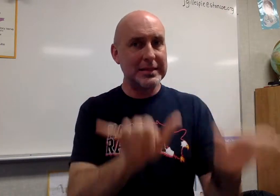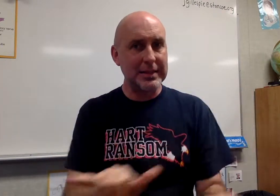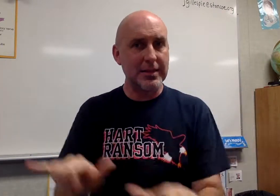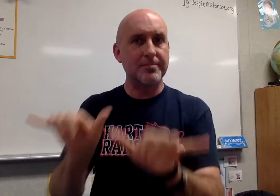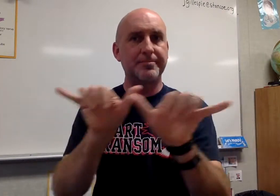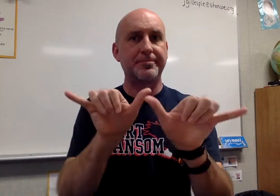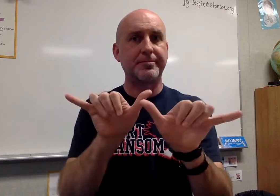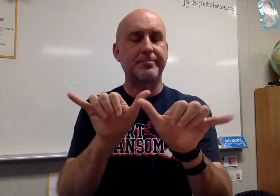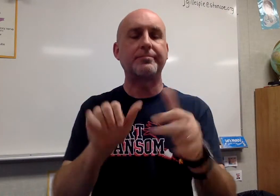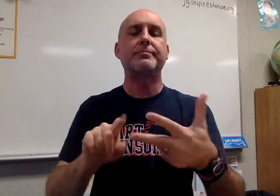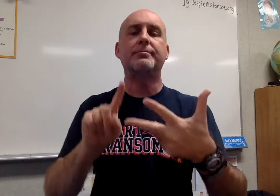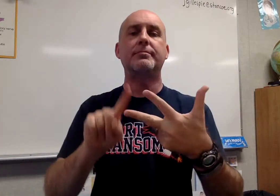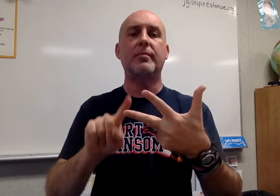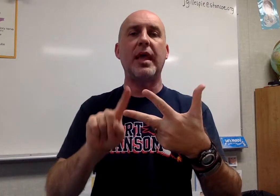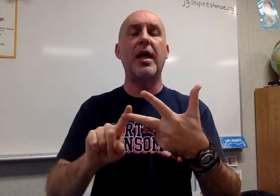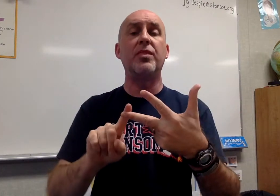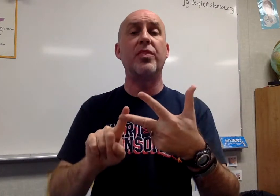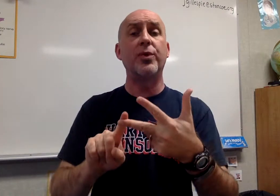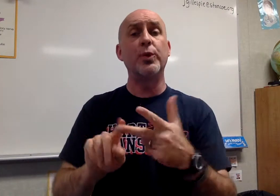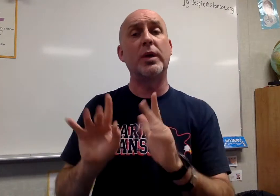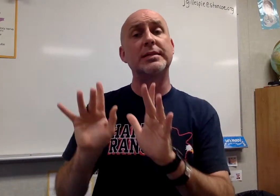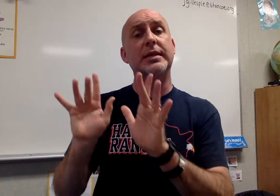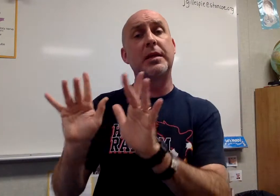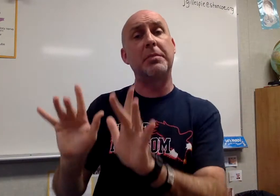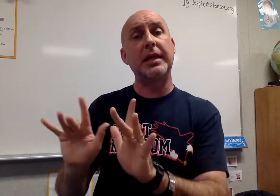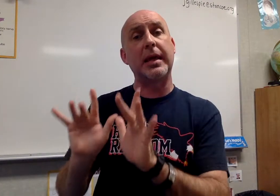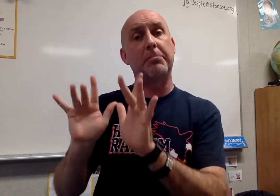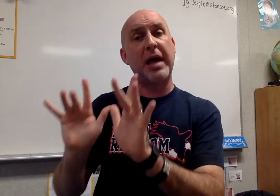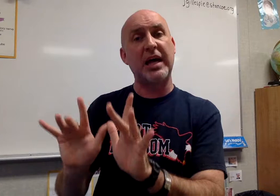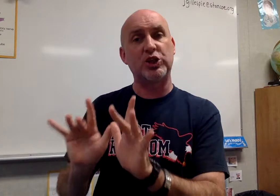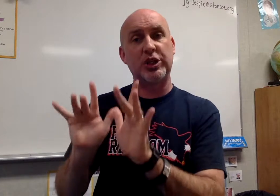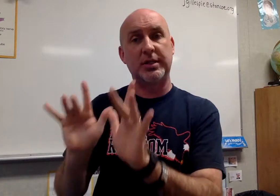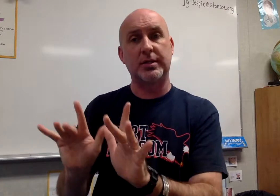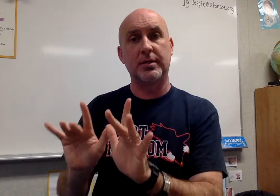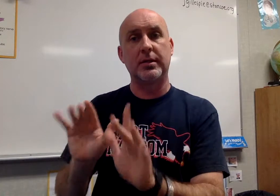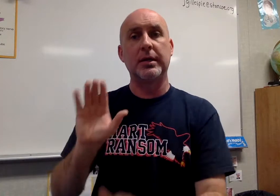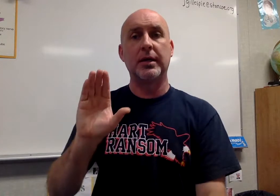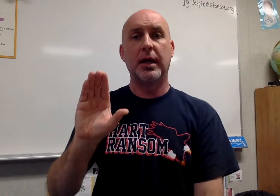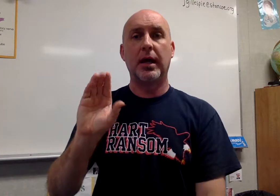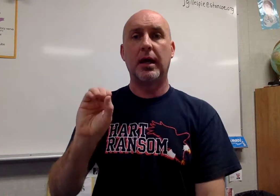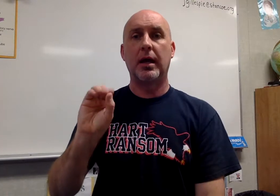consistency, and the third one is going to be compassion.